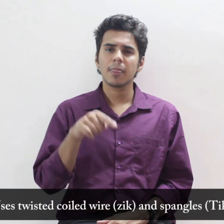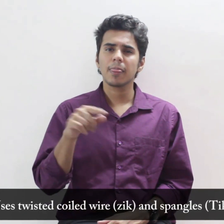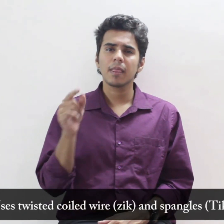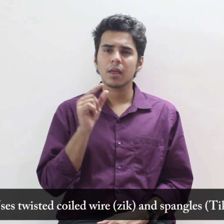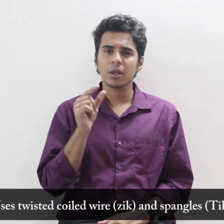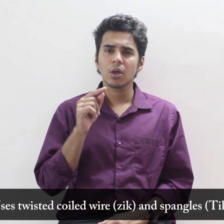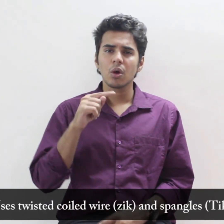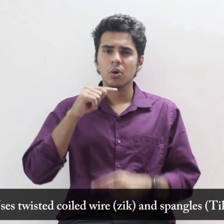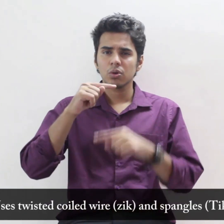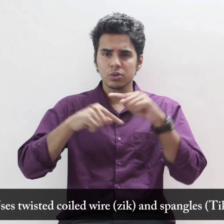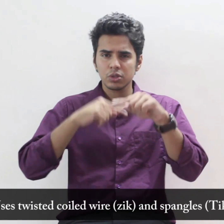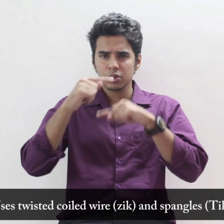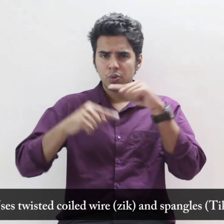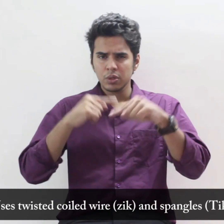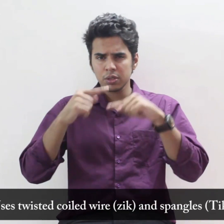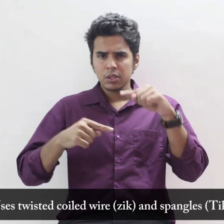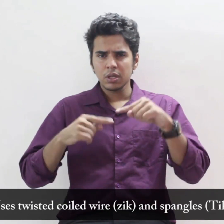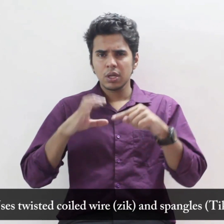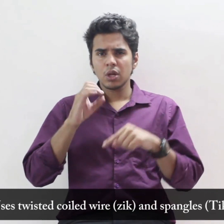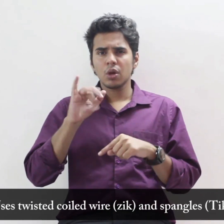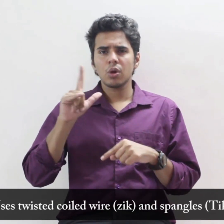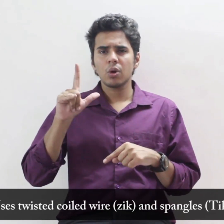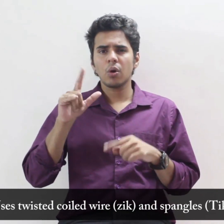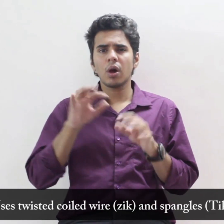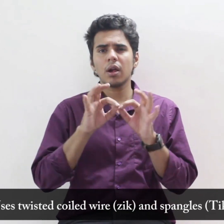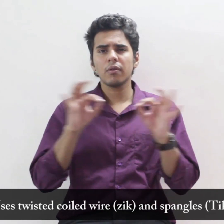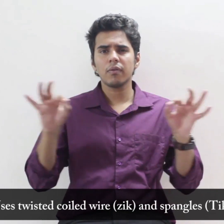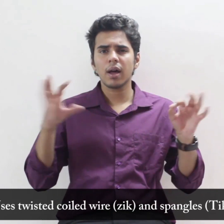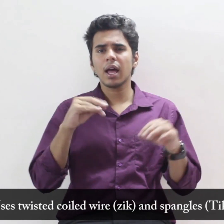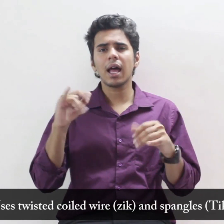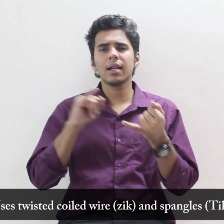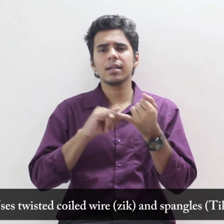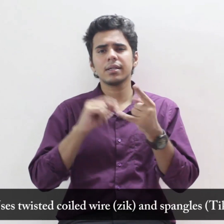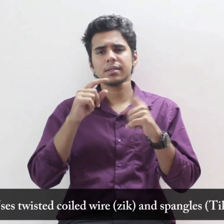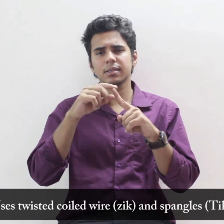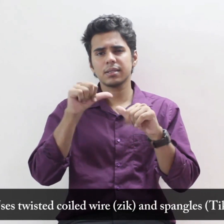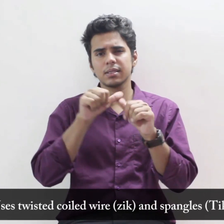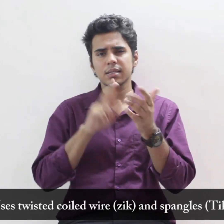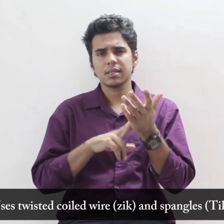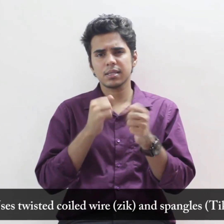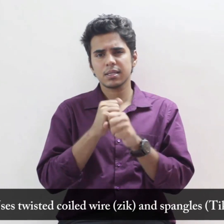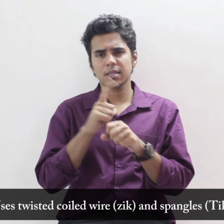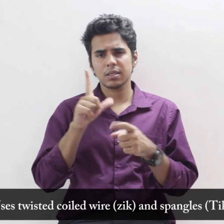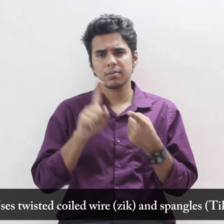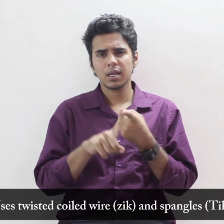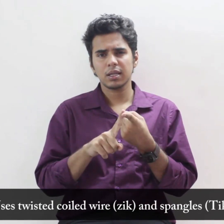Uses twisted coil, wire, zig and spangle tikki.